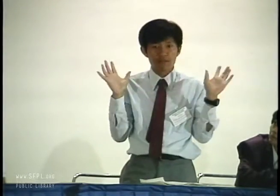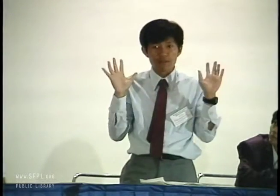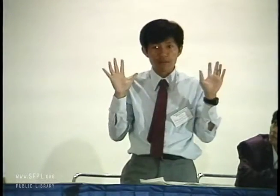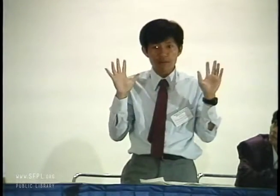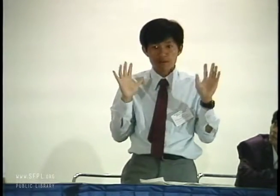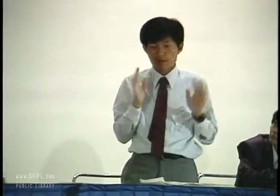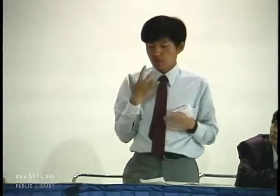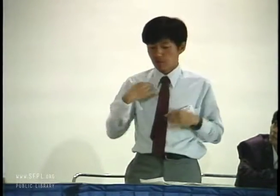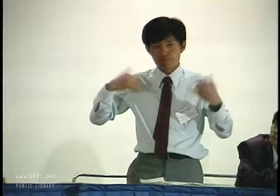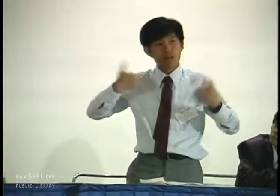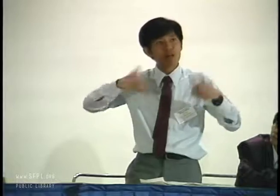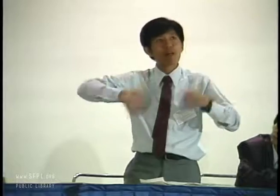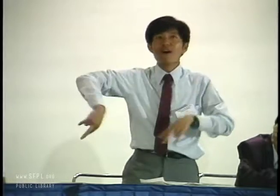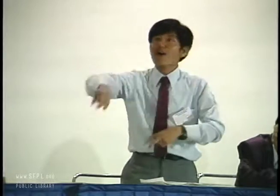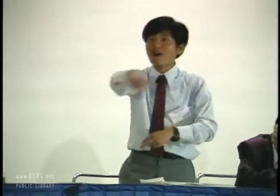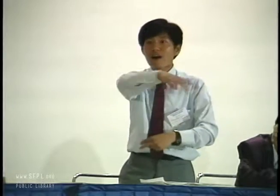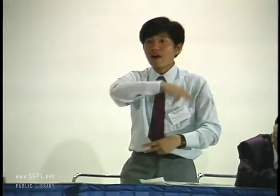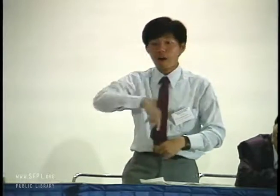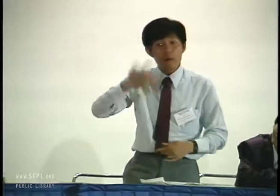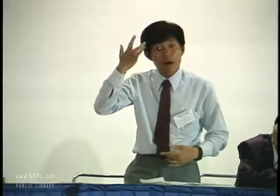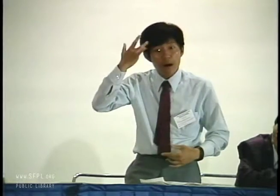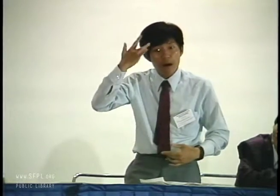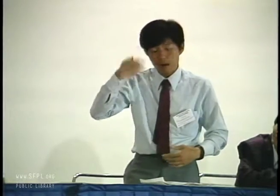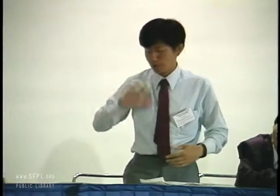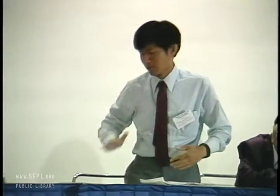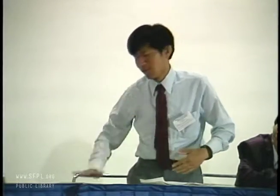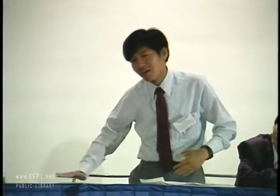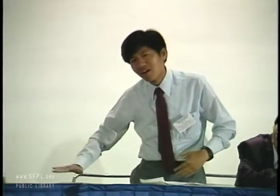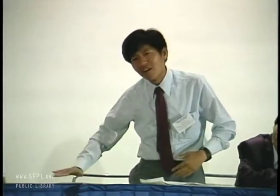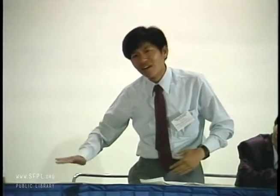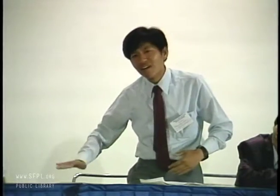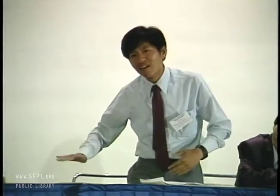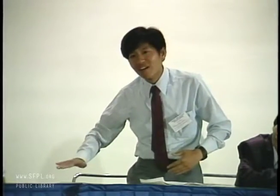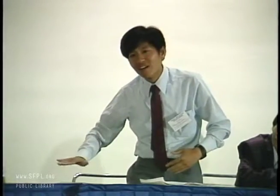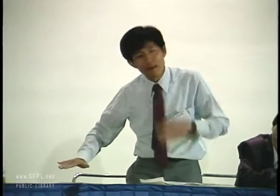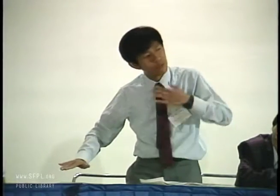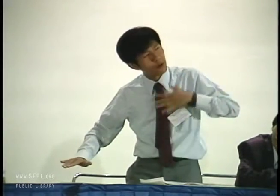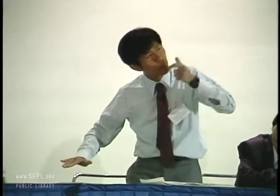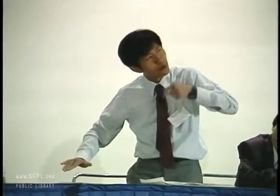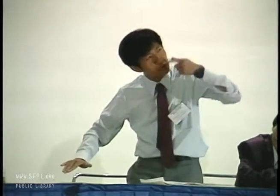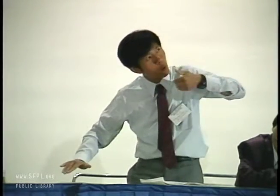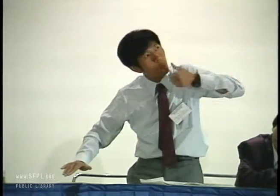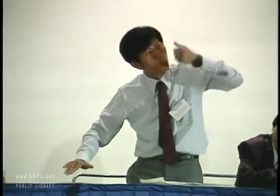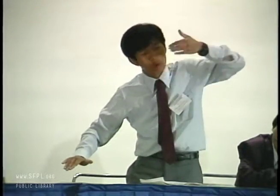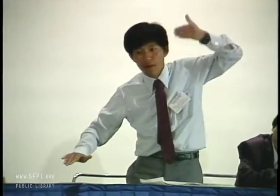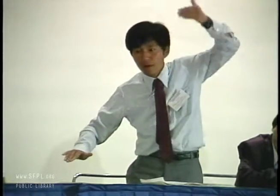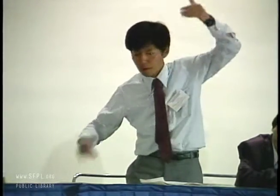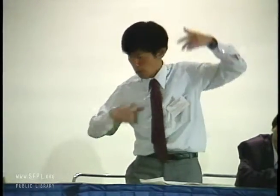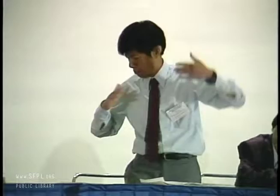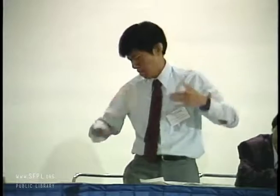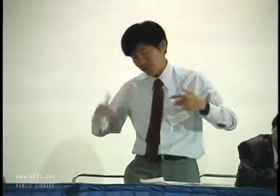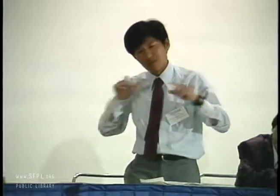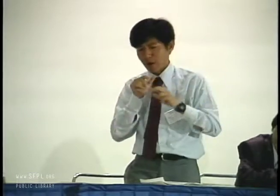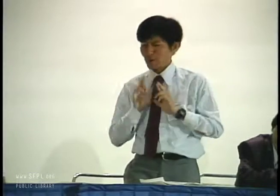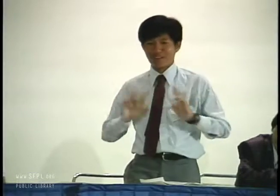As for me, I had nothing like that. I would play. And of course, at that time, I was very young. My siblings were